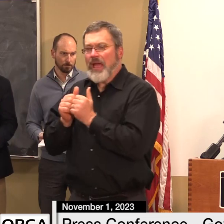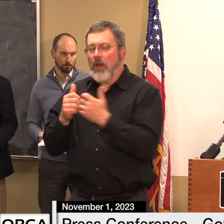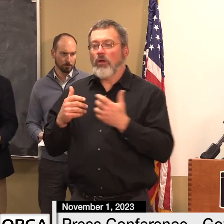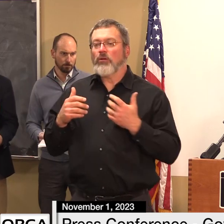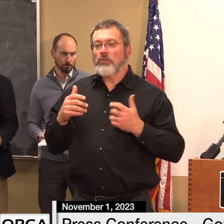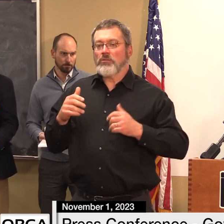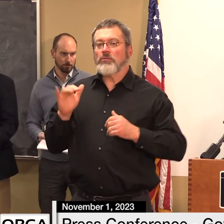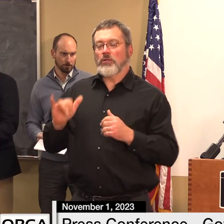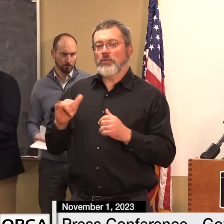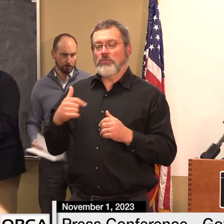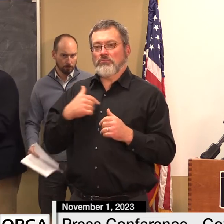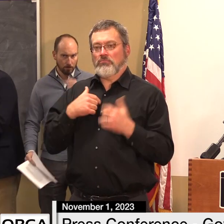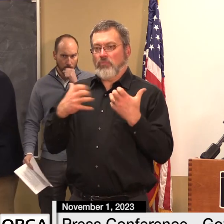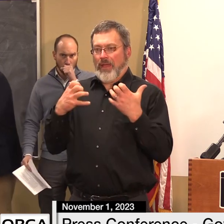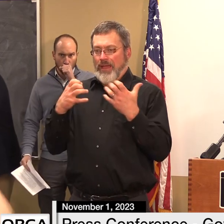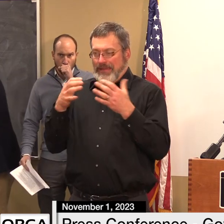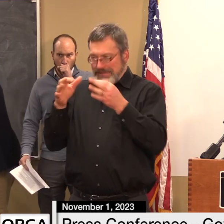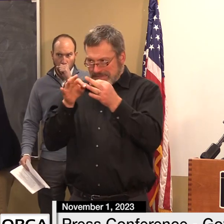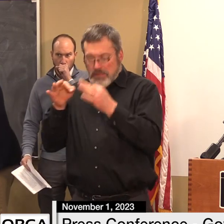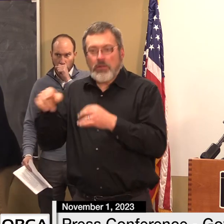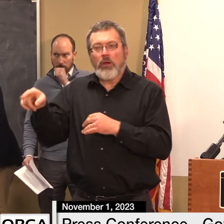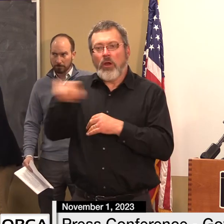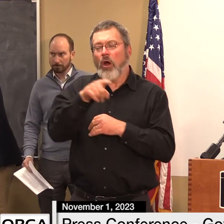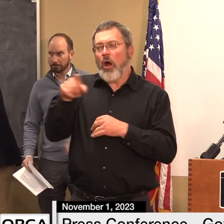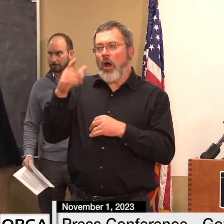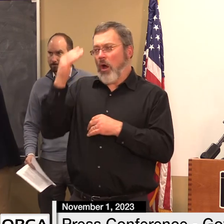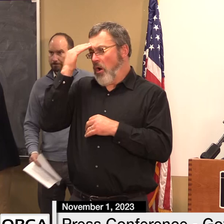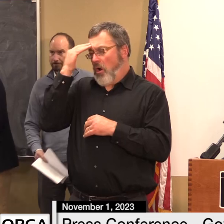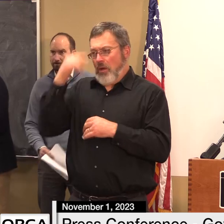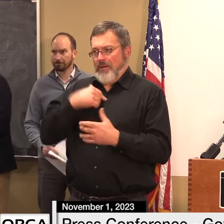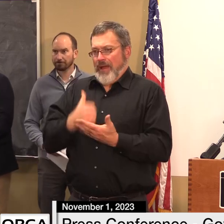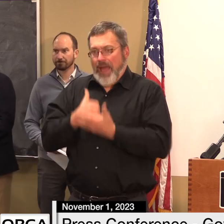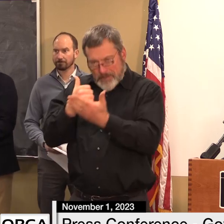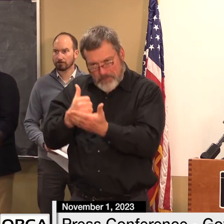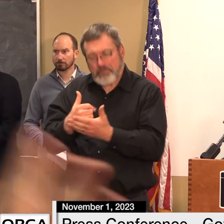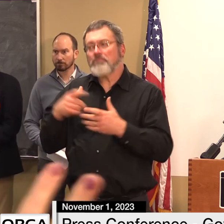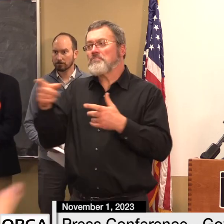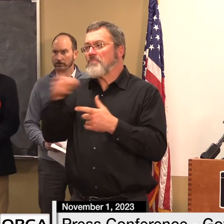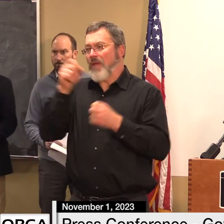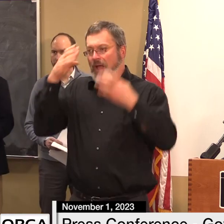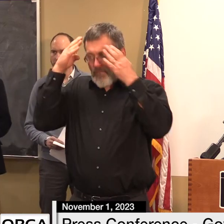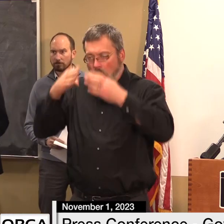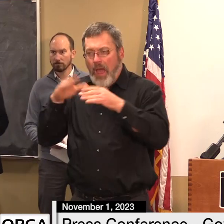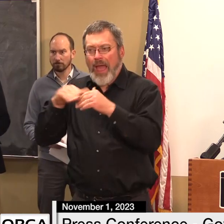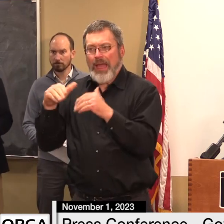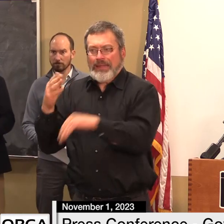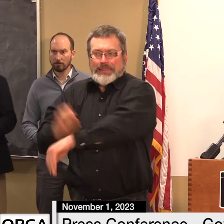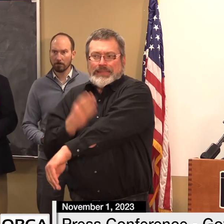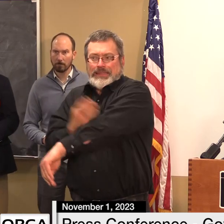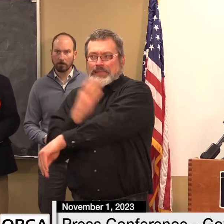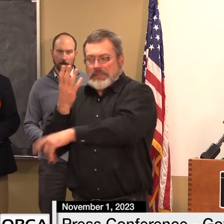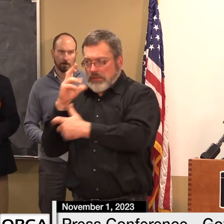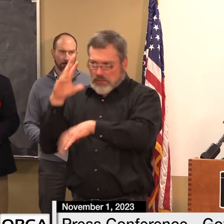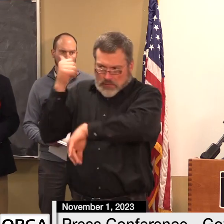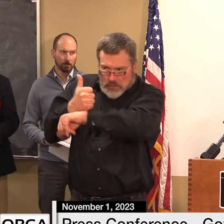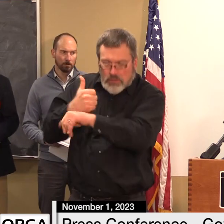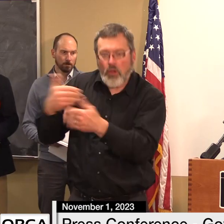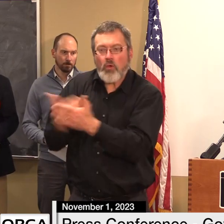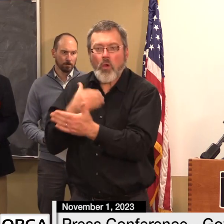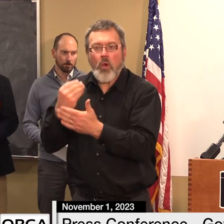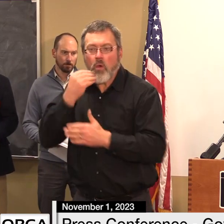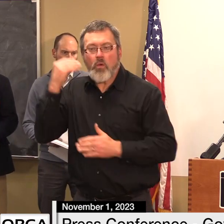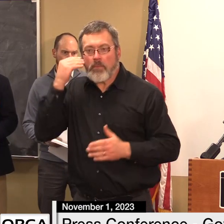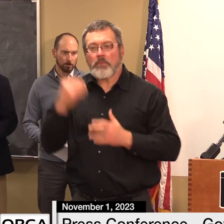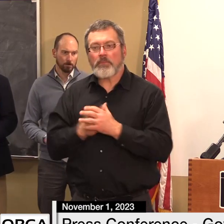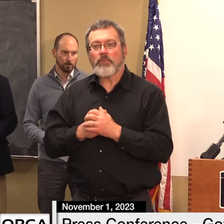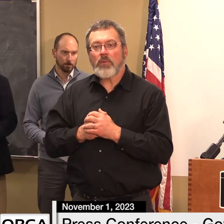that they could focus on their next steps instead. So we used some of the generous donation from Ernie